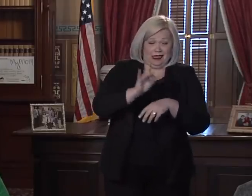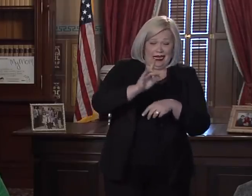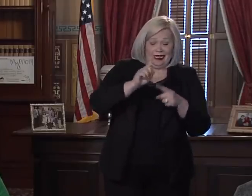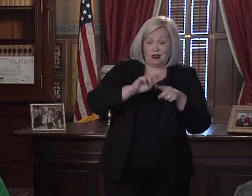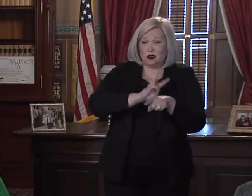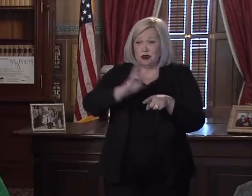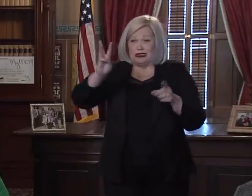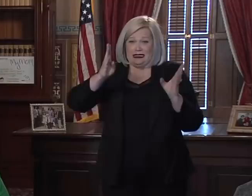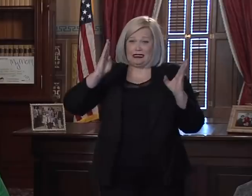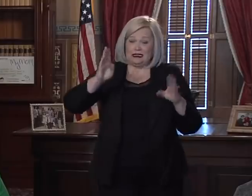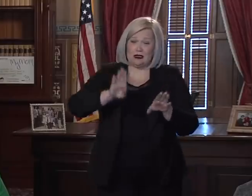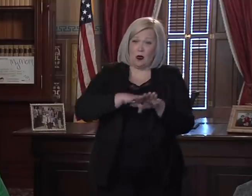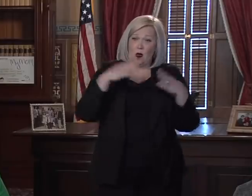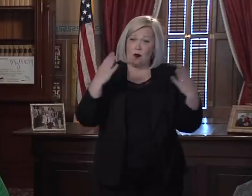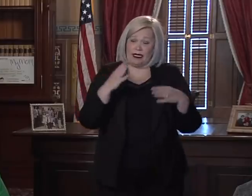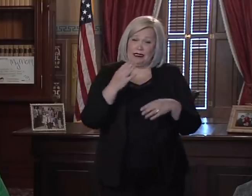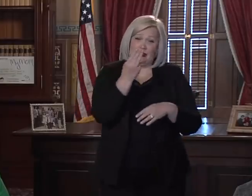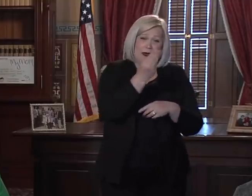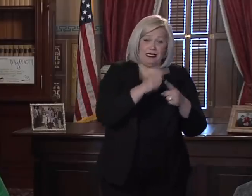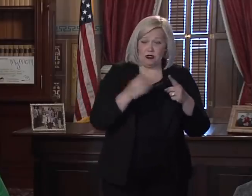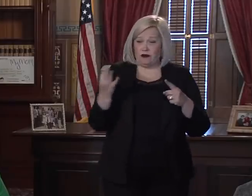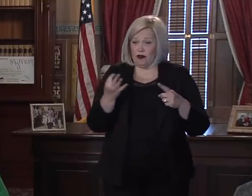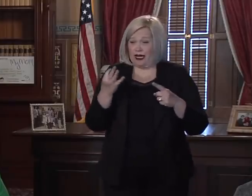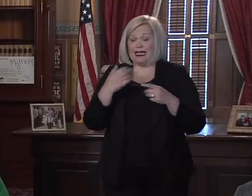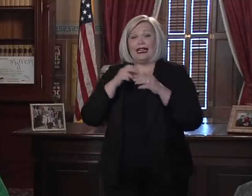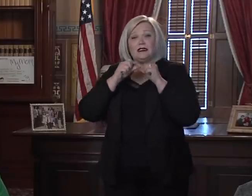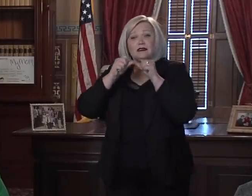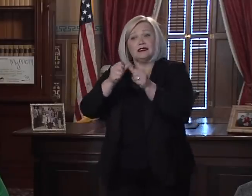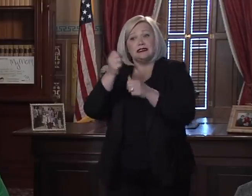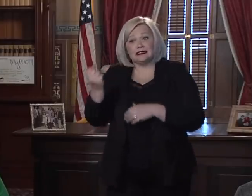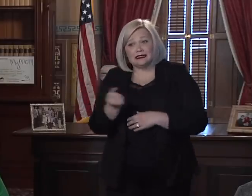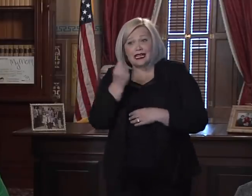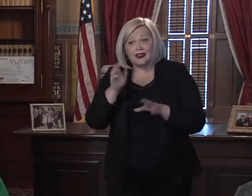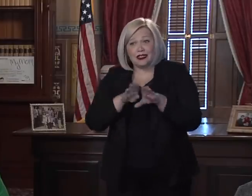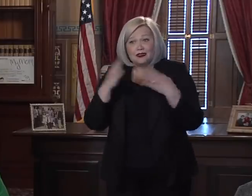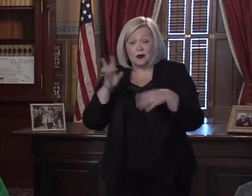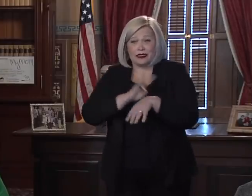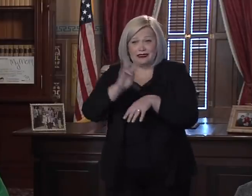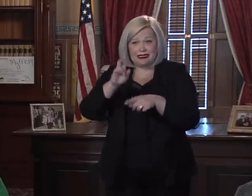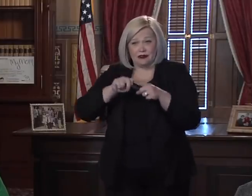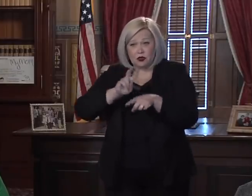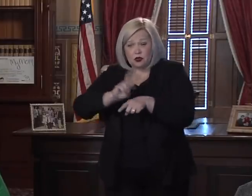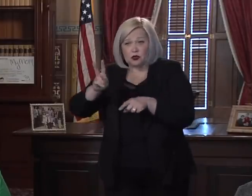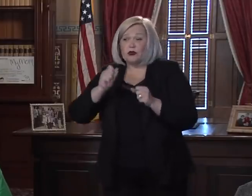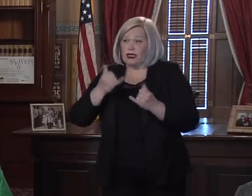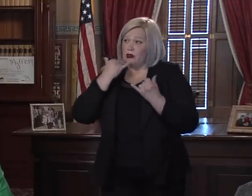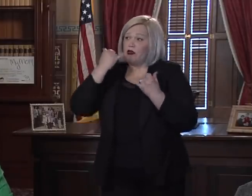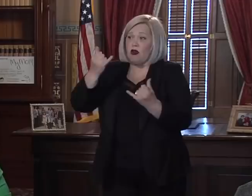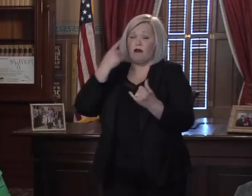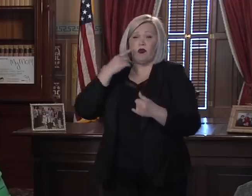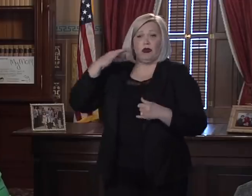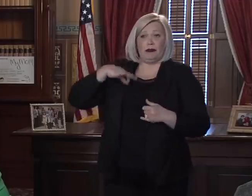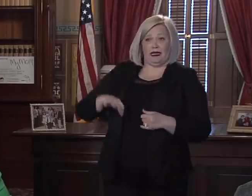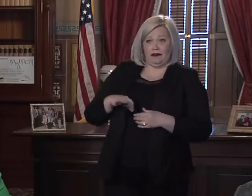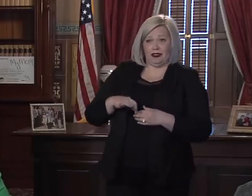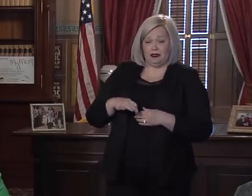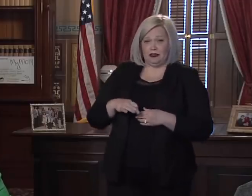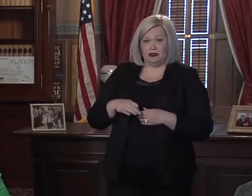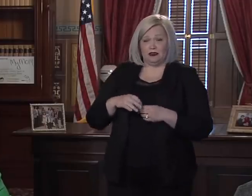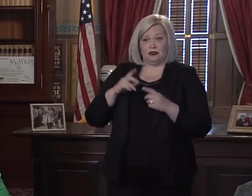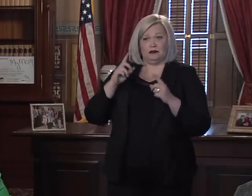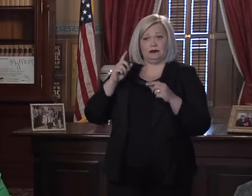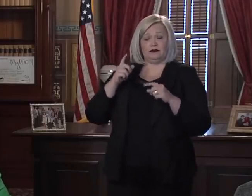to 6 p.m. Monday through Friday, and remains open on Saturdays, 7 a.m. to 2 p.m. The last 3 weeks from